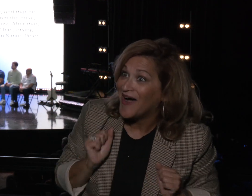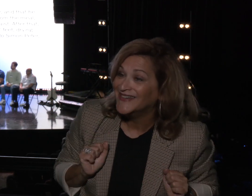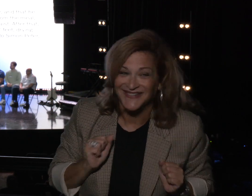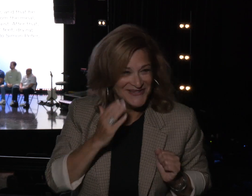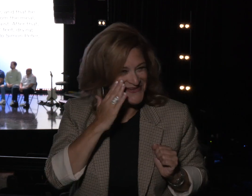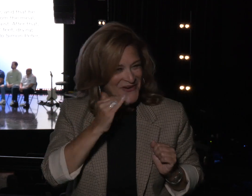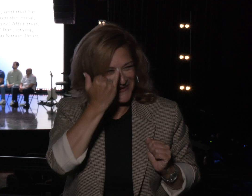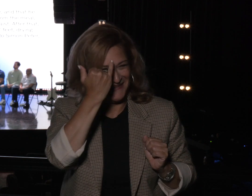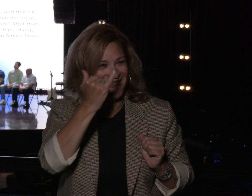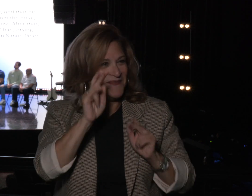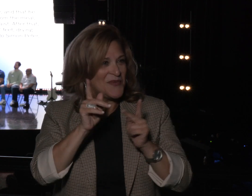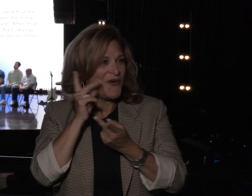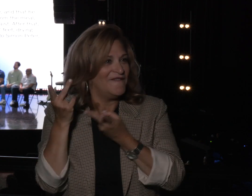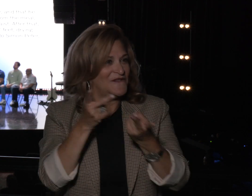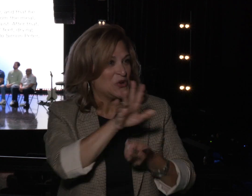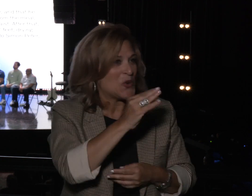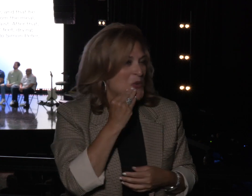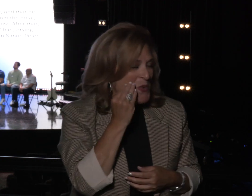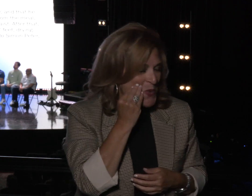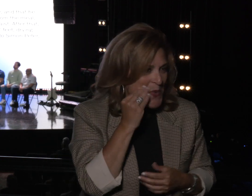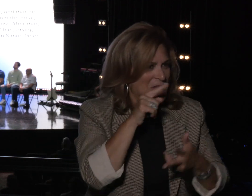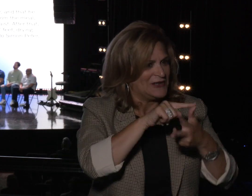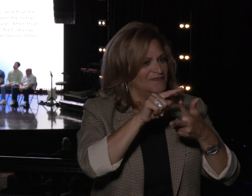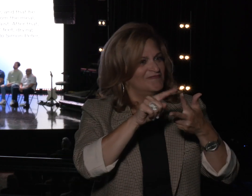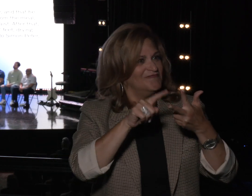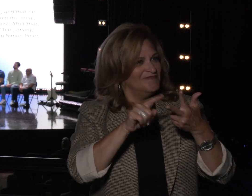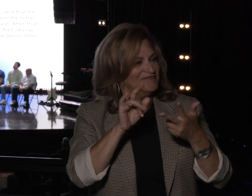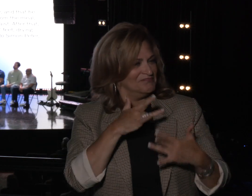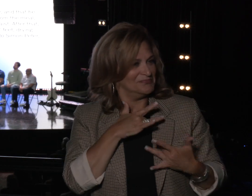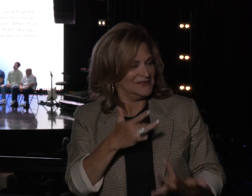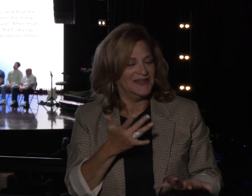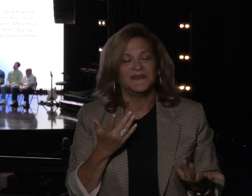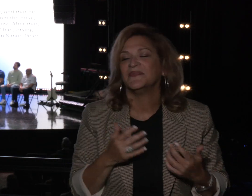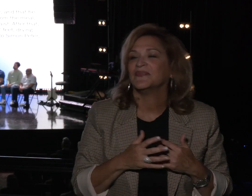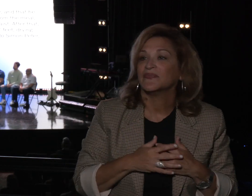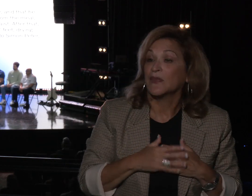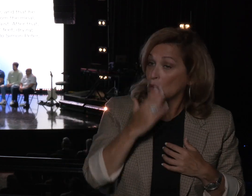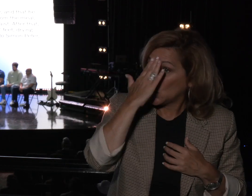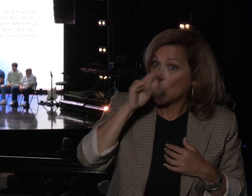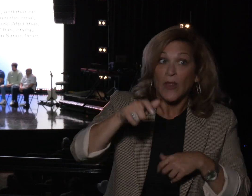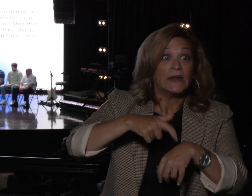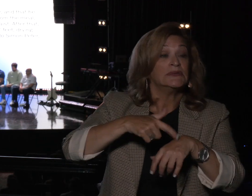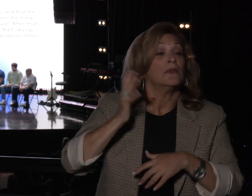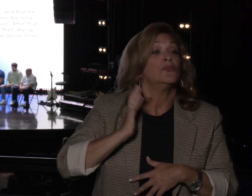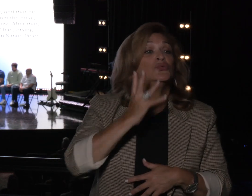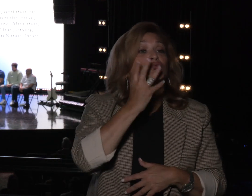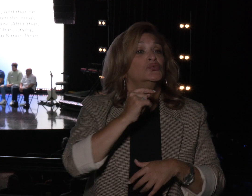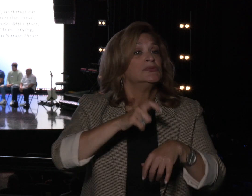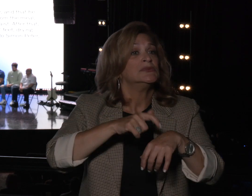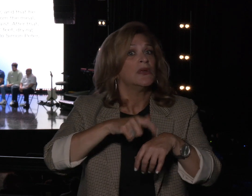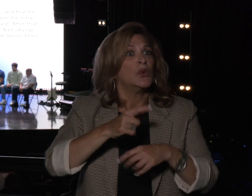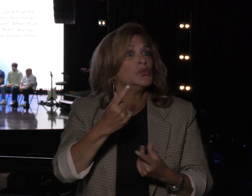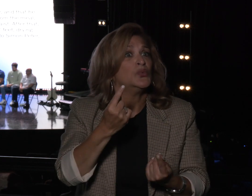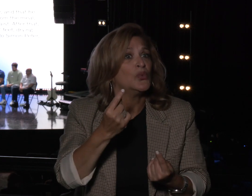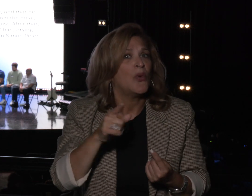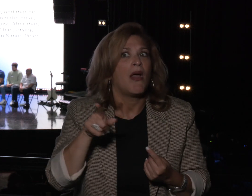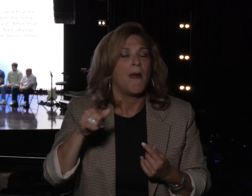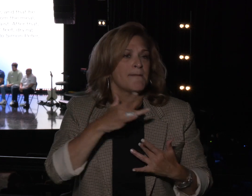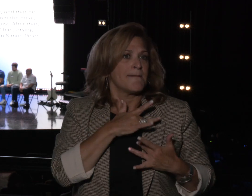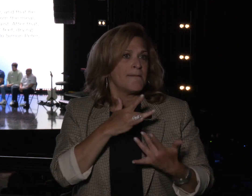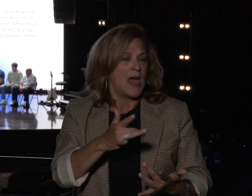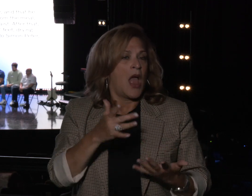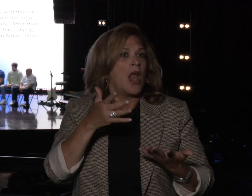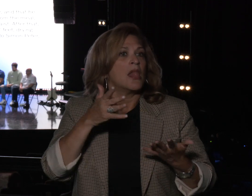In those days, it was common practice to have them sit down before they actually walk in, and they would have their servant, their lowest level